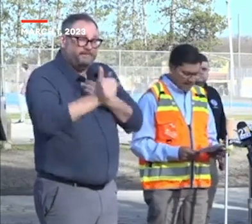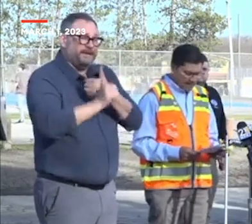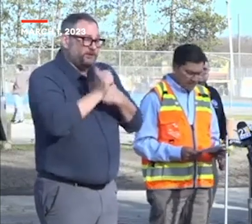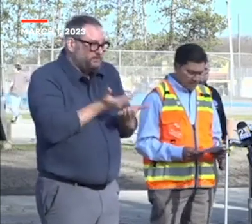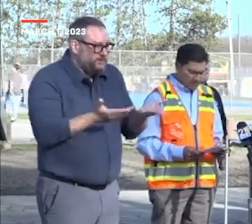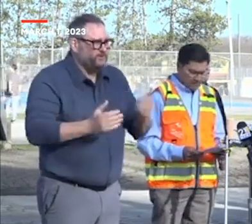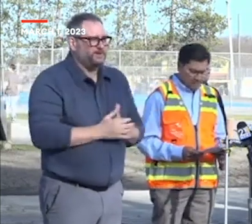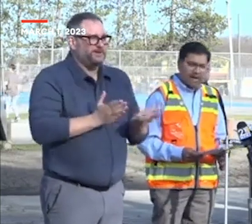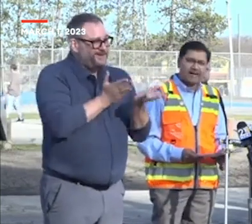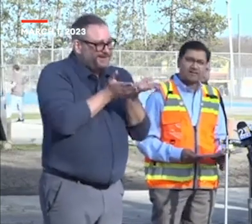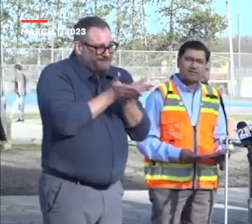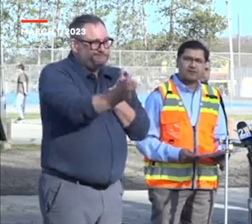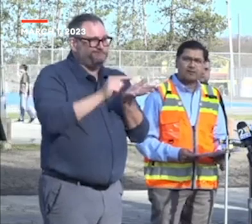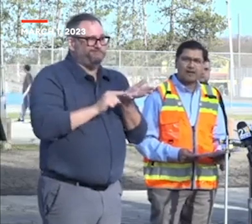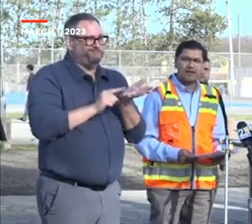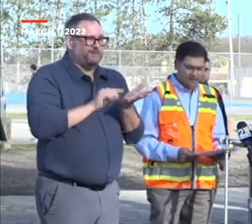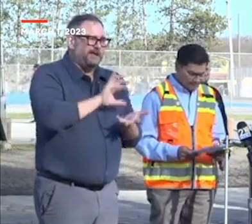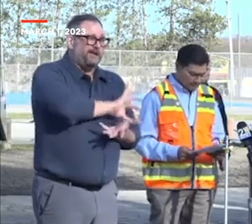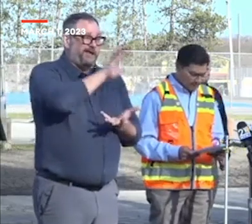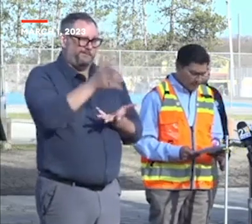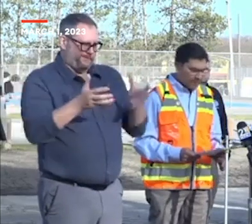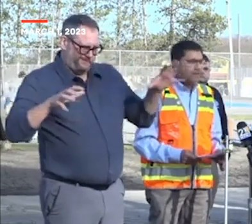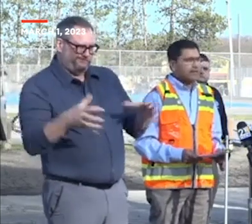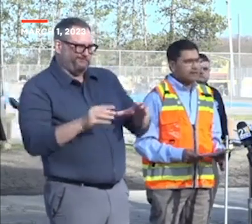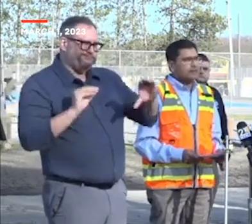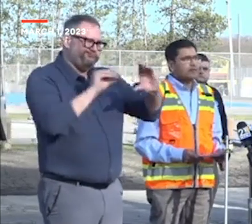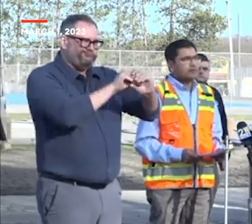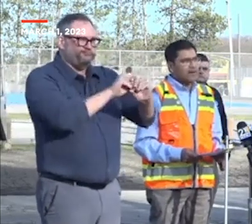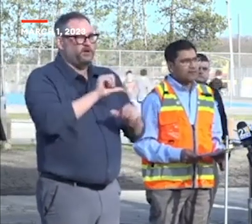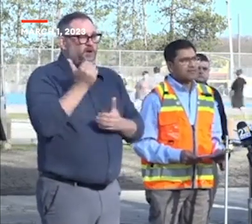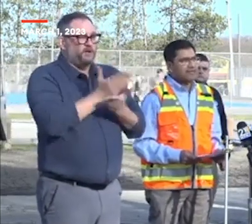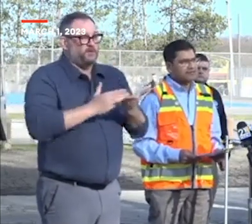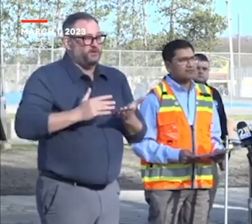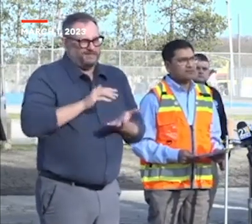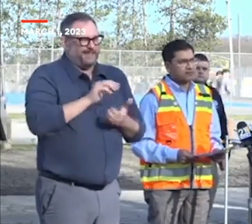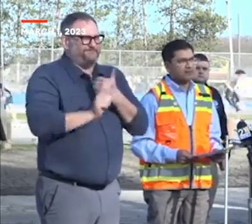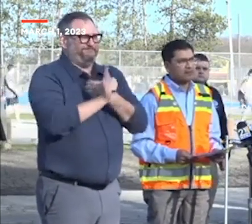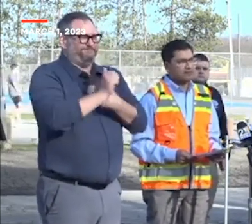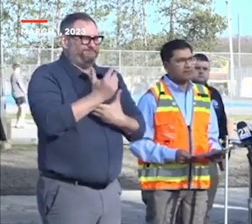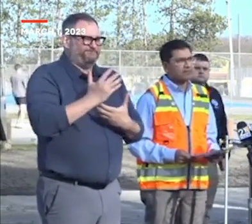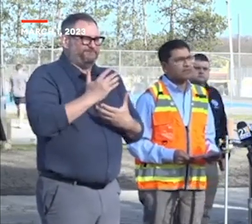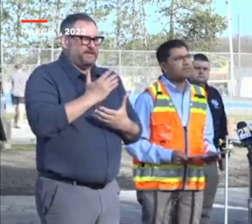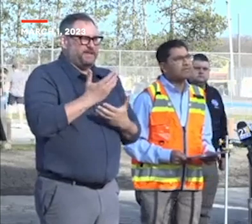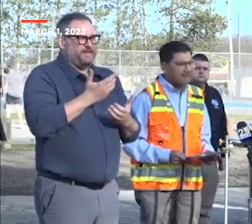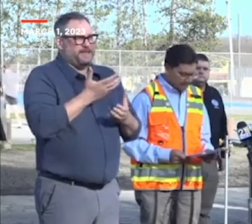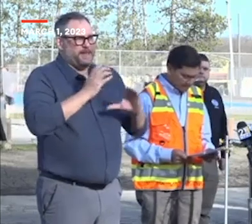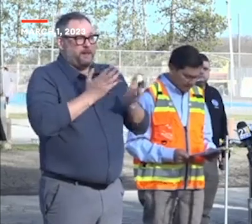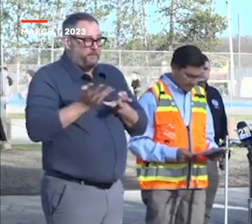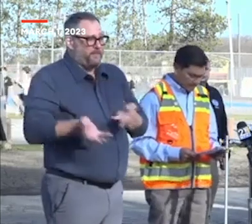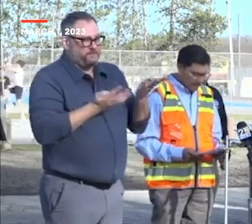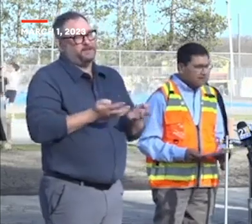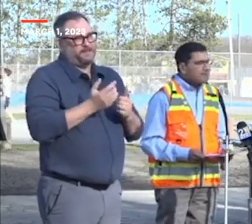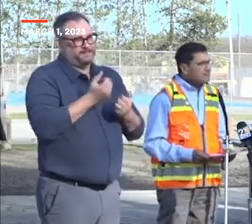materials packaging and other aspects of compliance included in the pipeline's Hazardous Materials Safety Administration